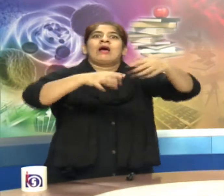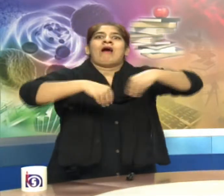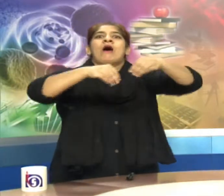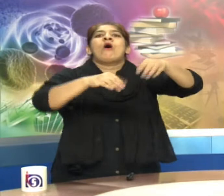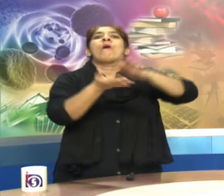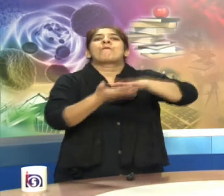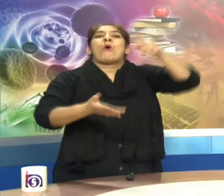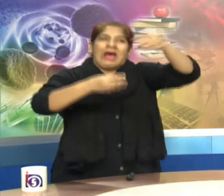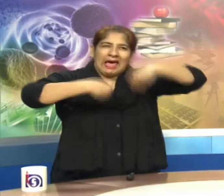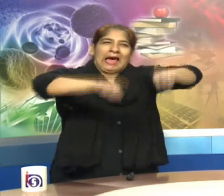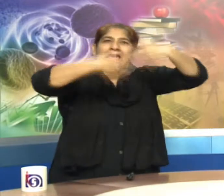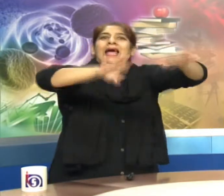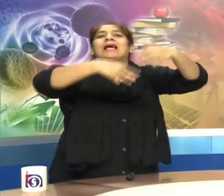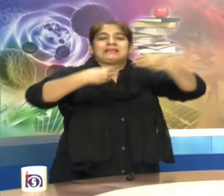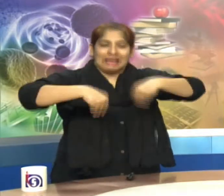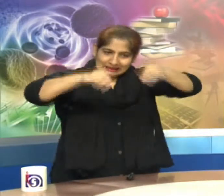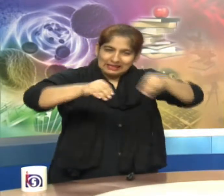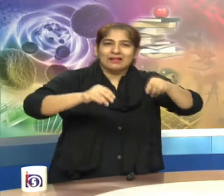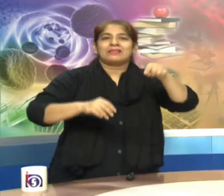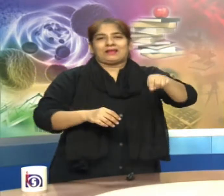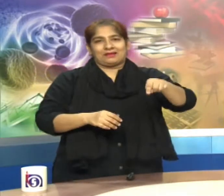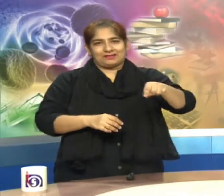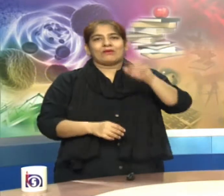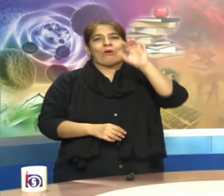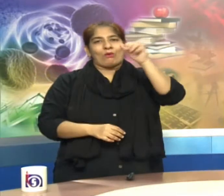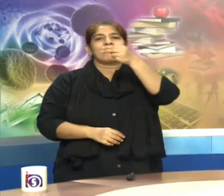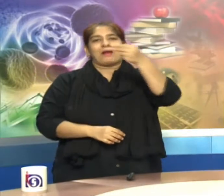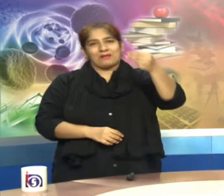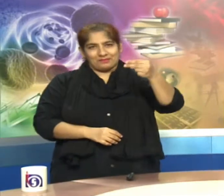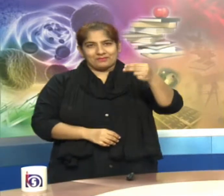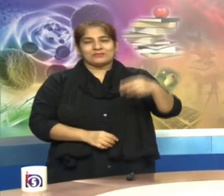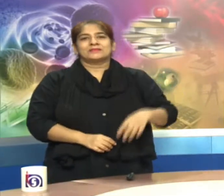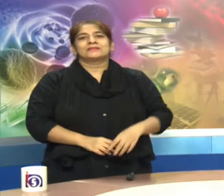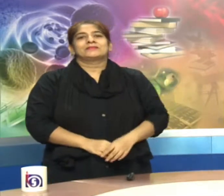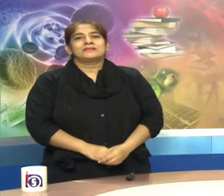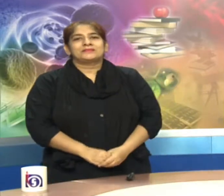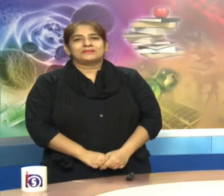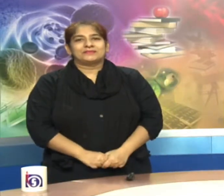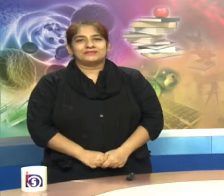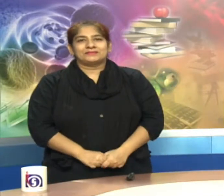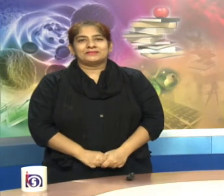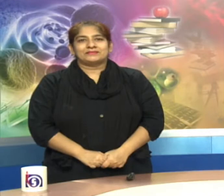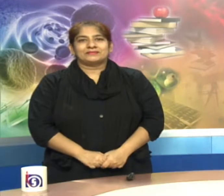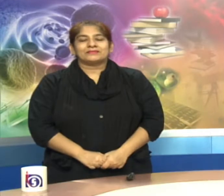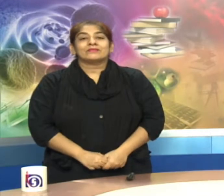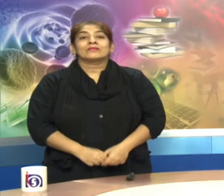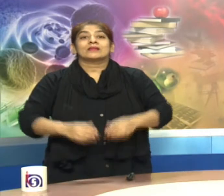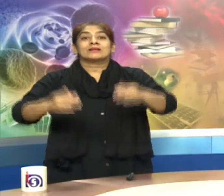so salesmanship helps in getting new customers.